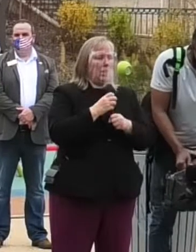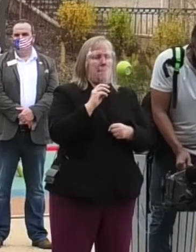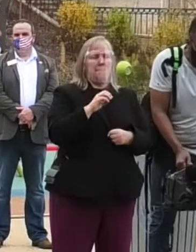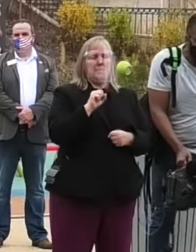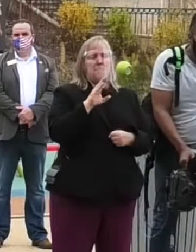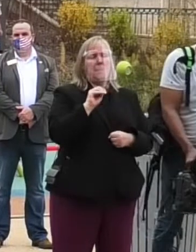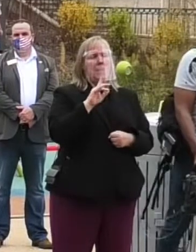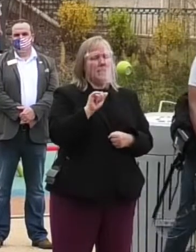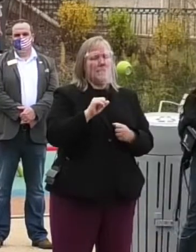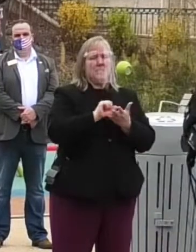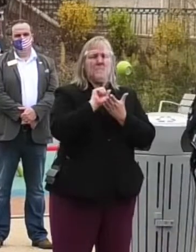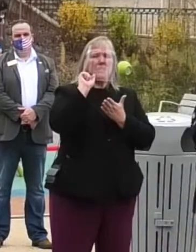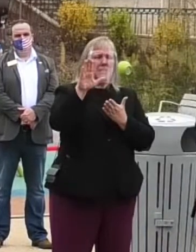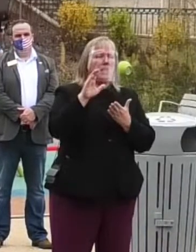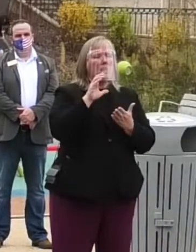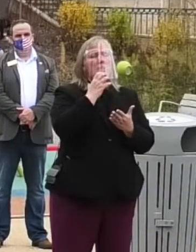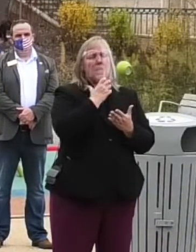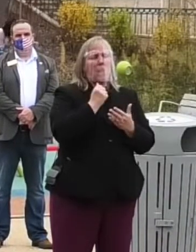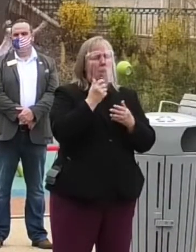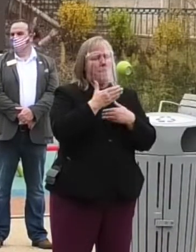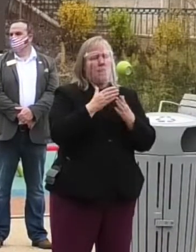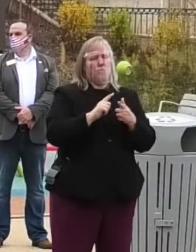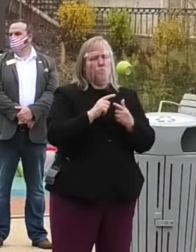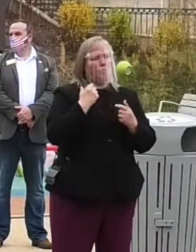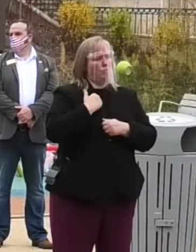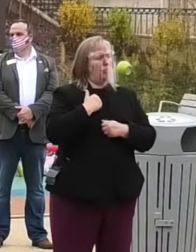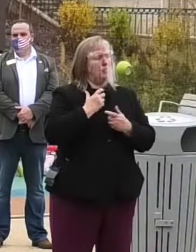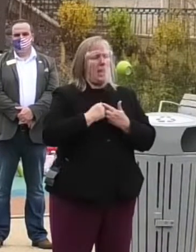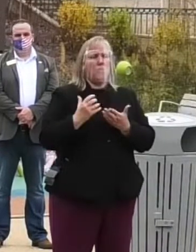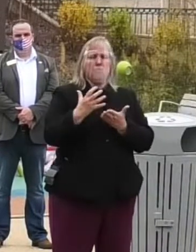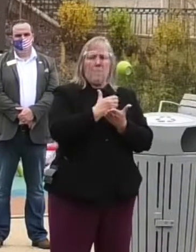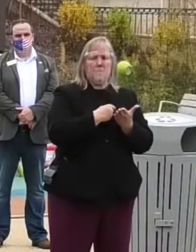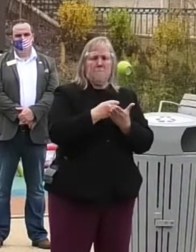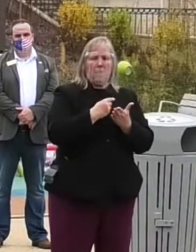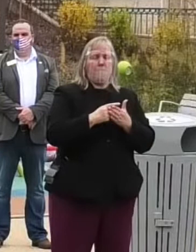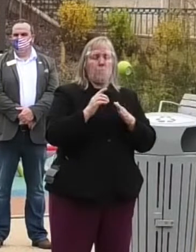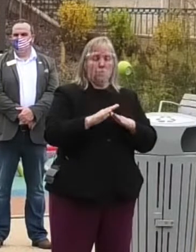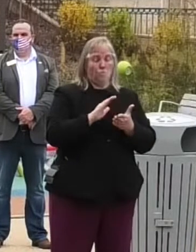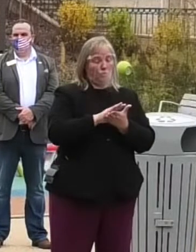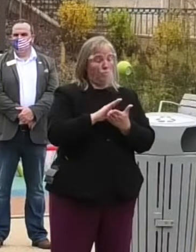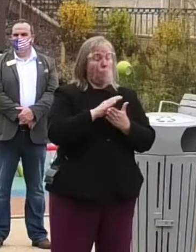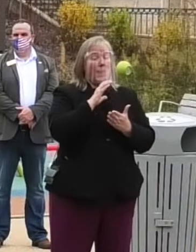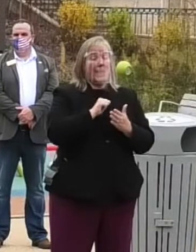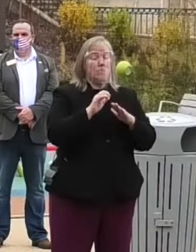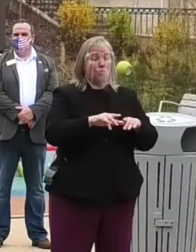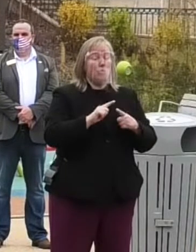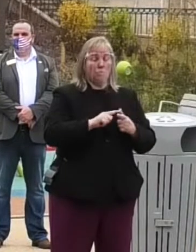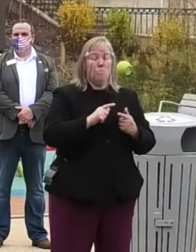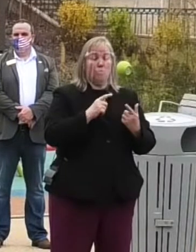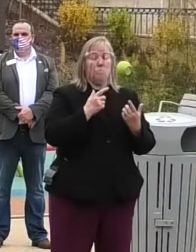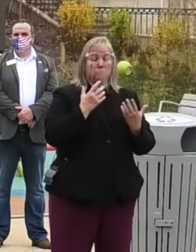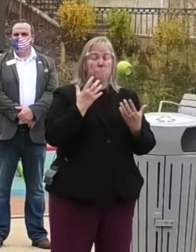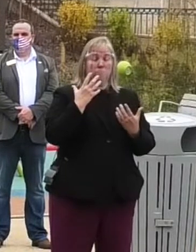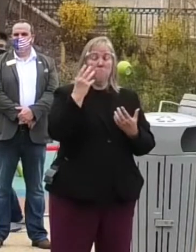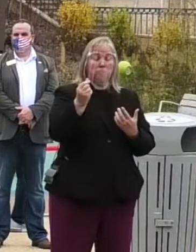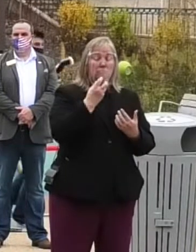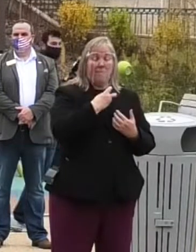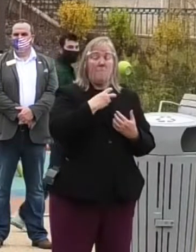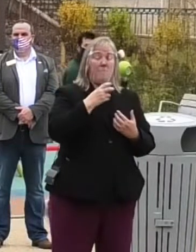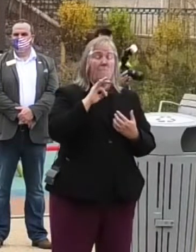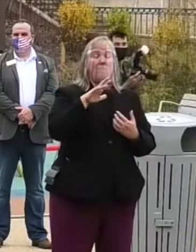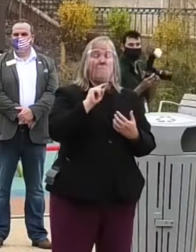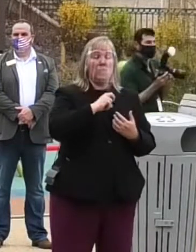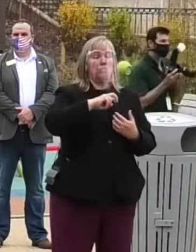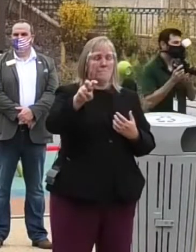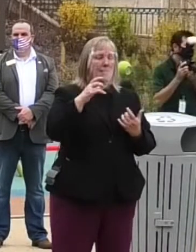sending care packages to the soldiers and raising money for school-aged children to take field trips. Now, children can take field trips to visit this